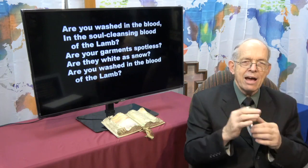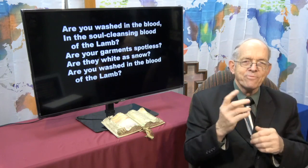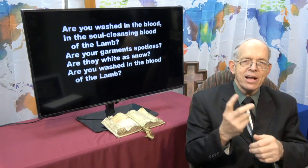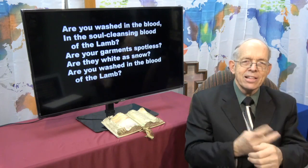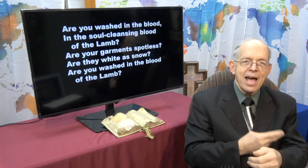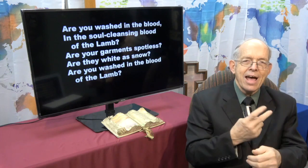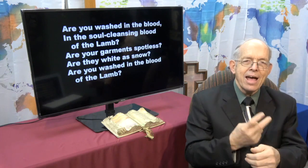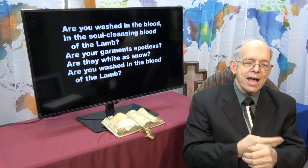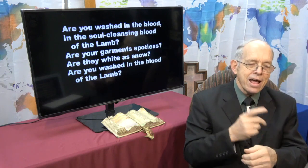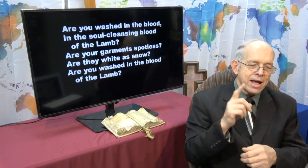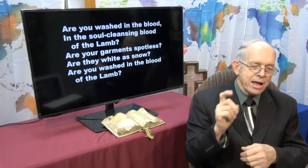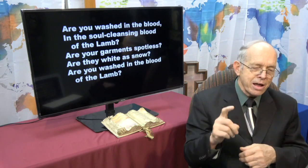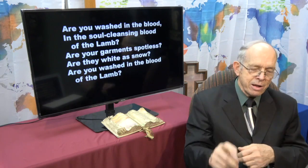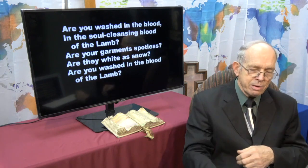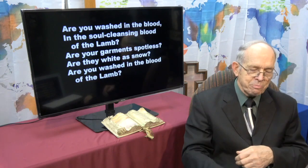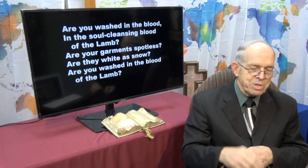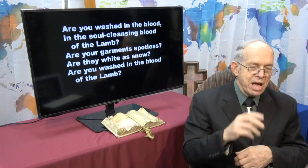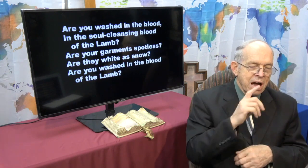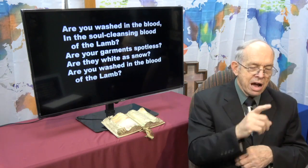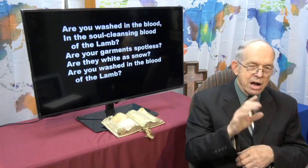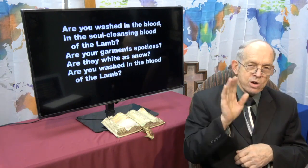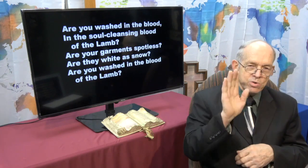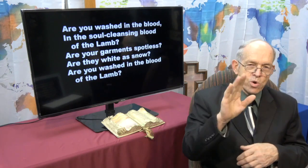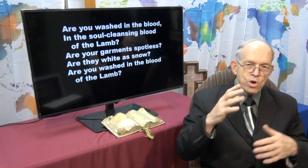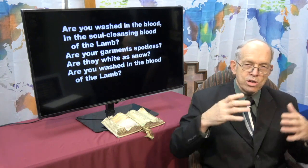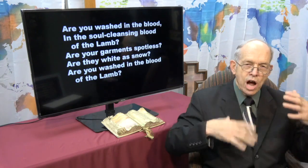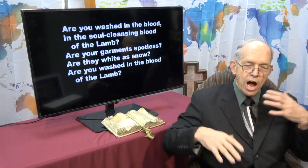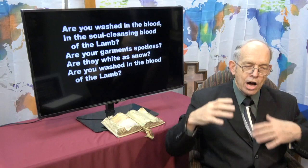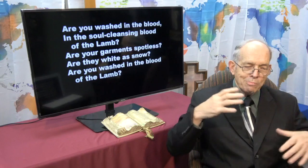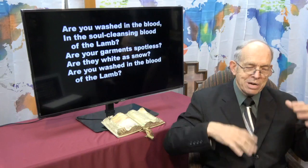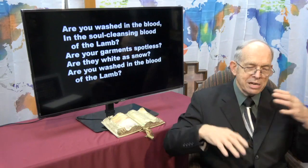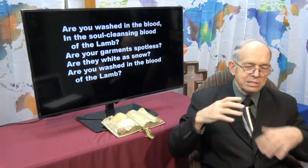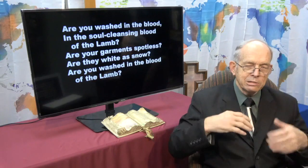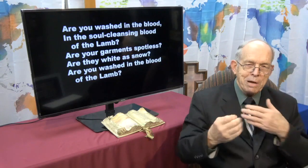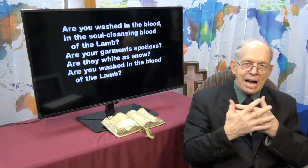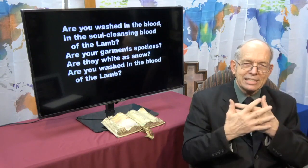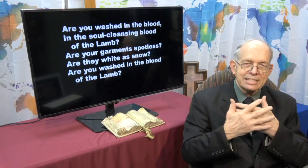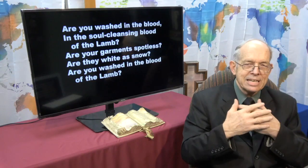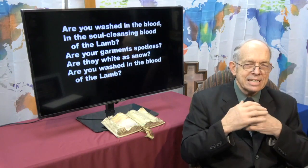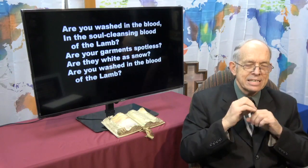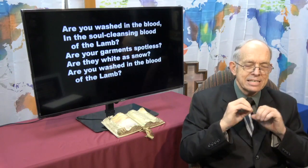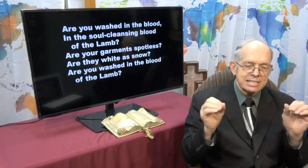the Lamb? Are you coming back